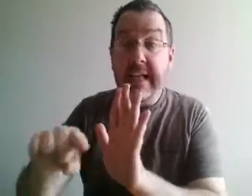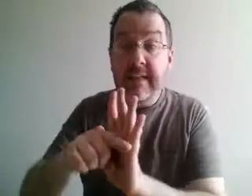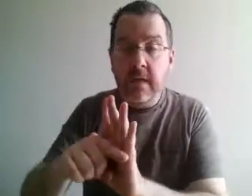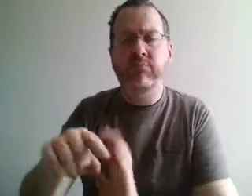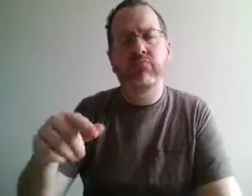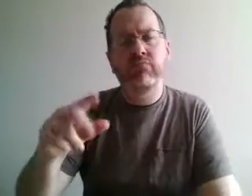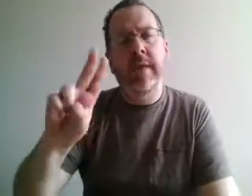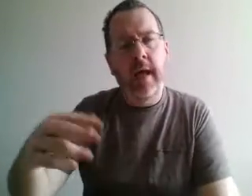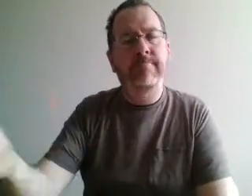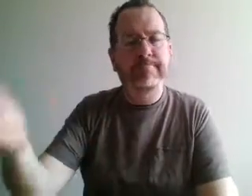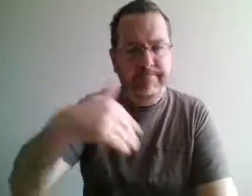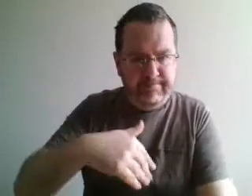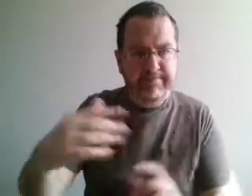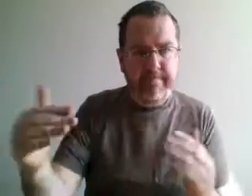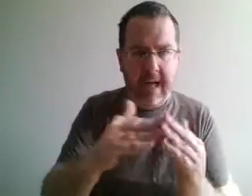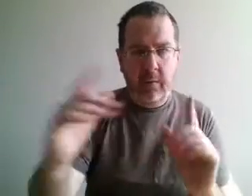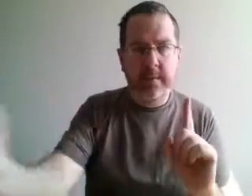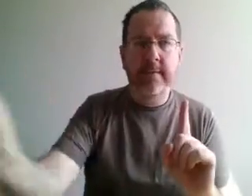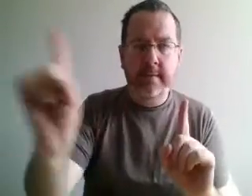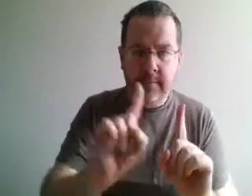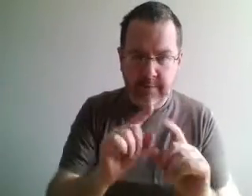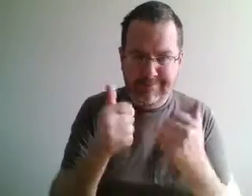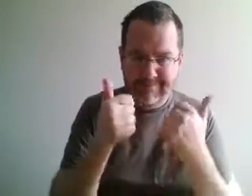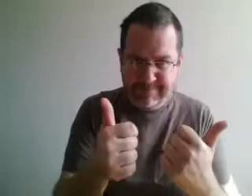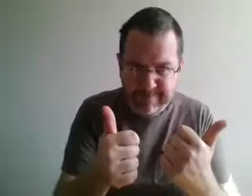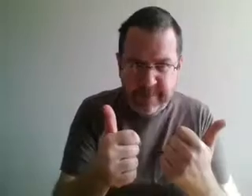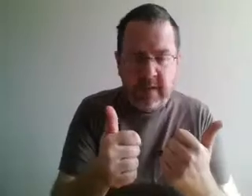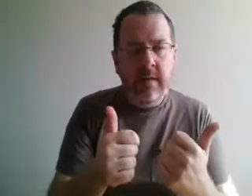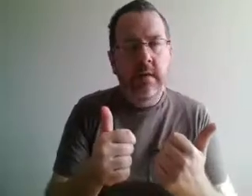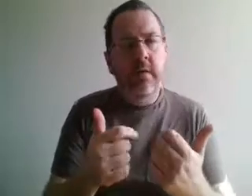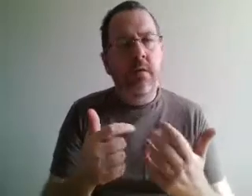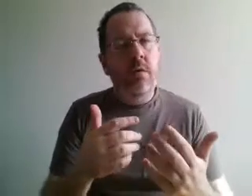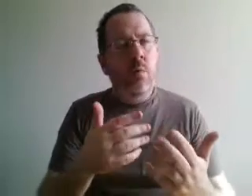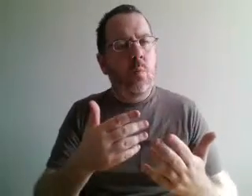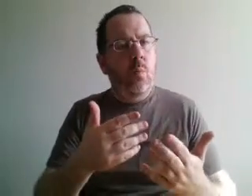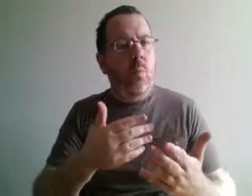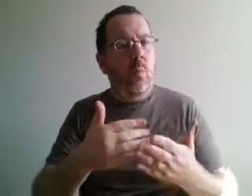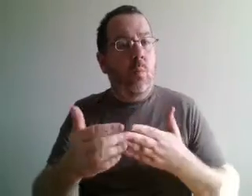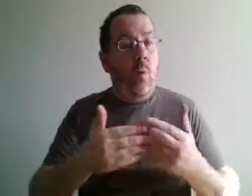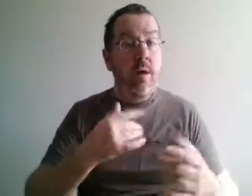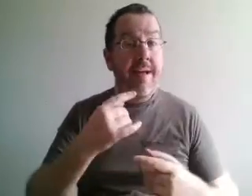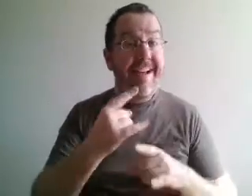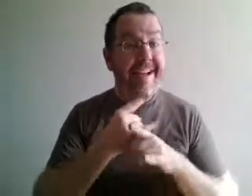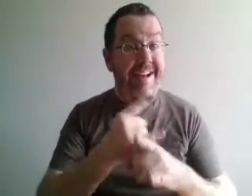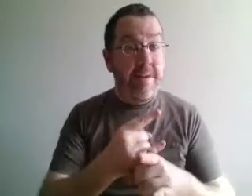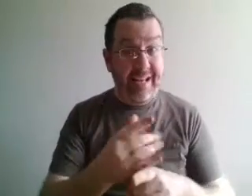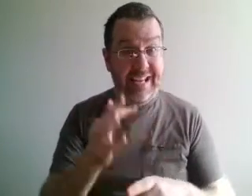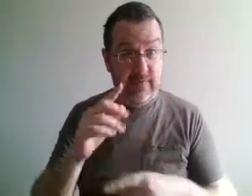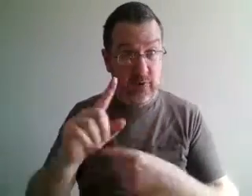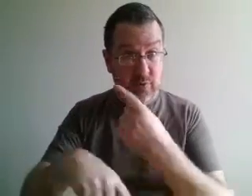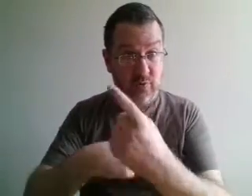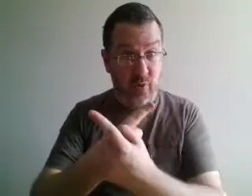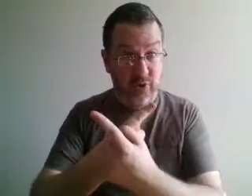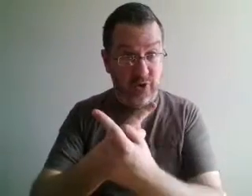household. What might help in that situation is that she is in her room with her own